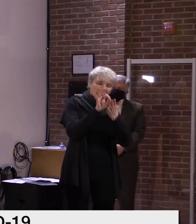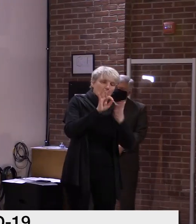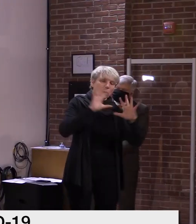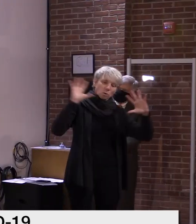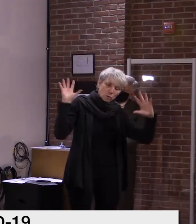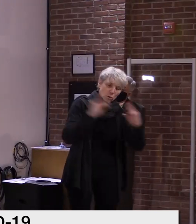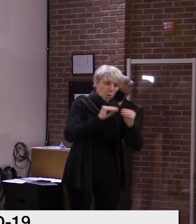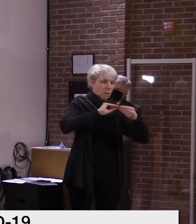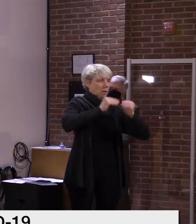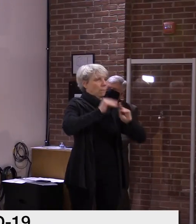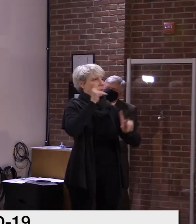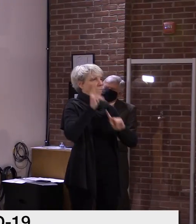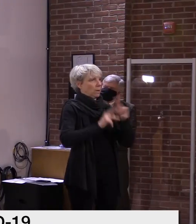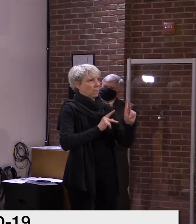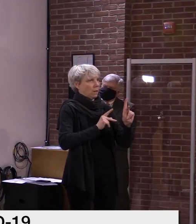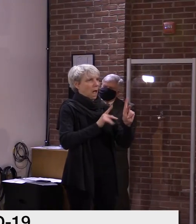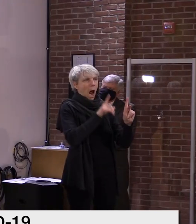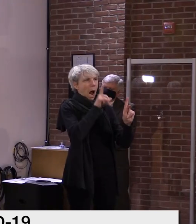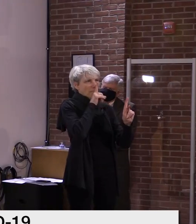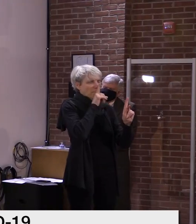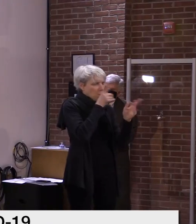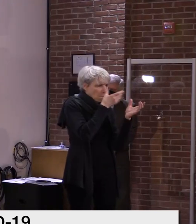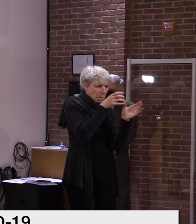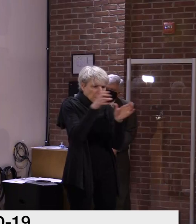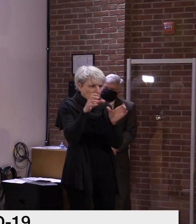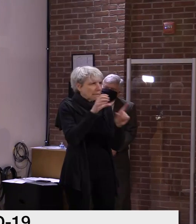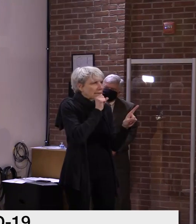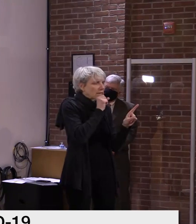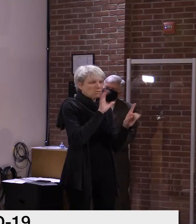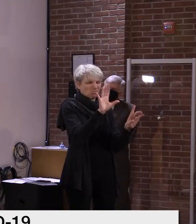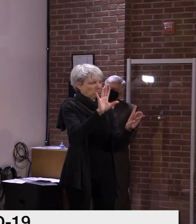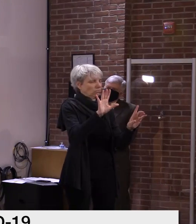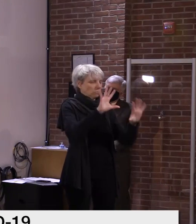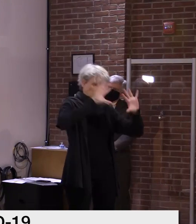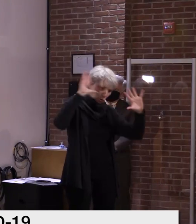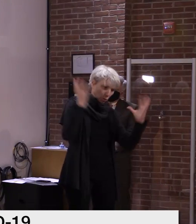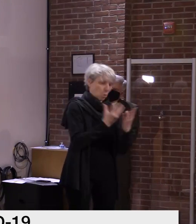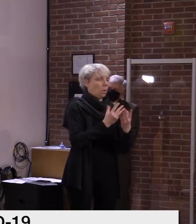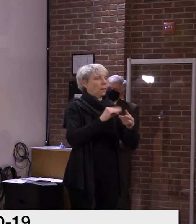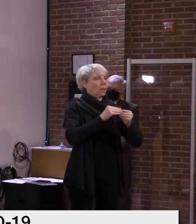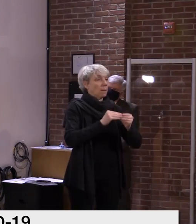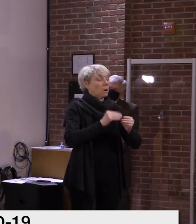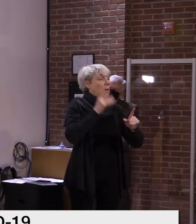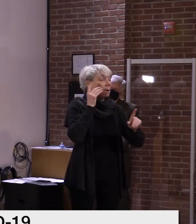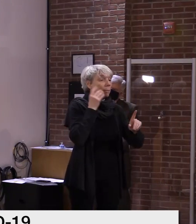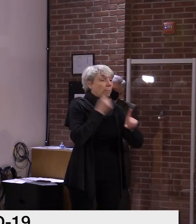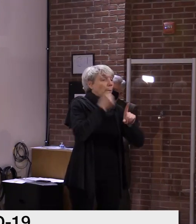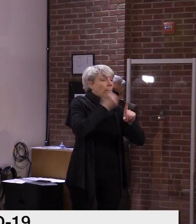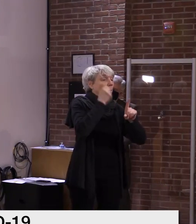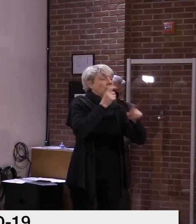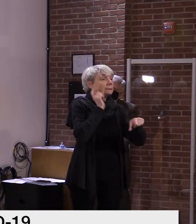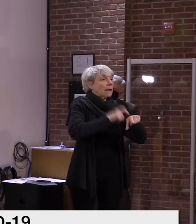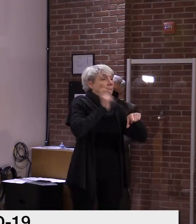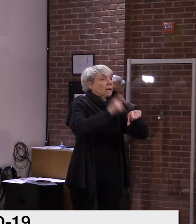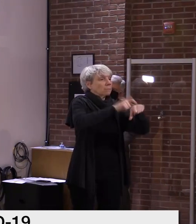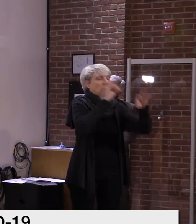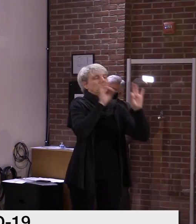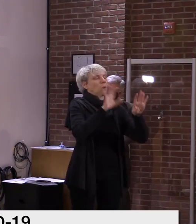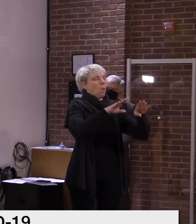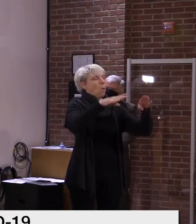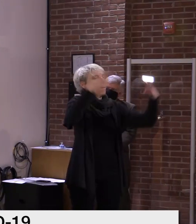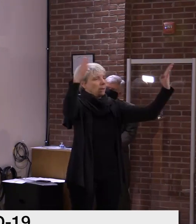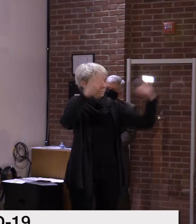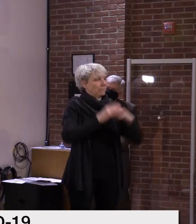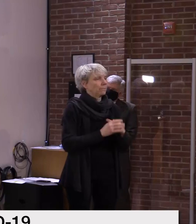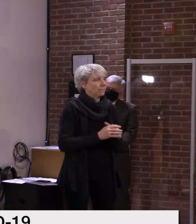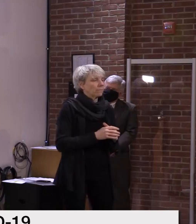of Vermont. That's what we're basing our numbers on. So it isn't, I think there's some, you know, everybody's using a different